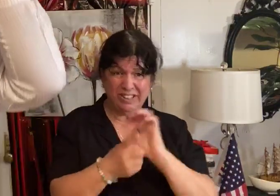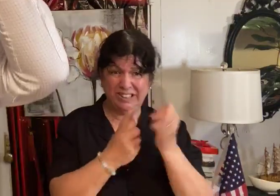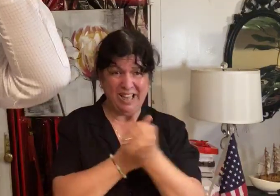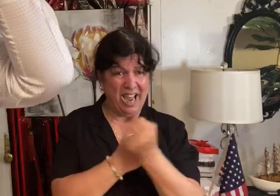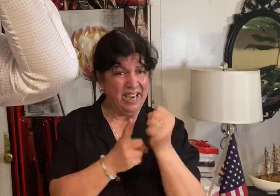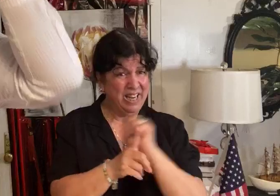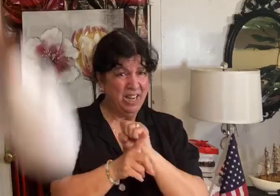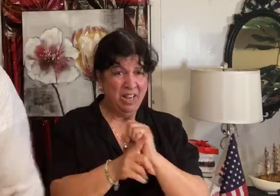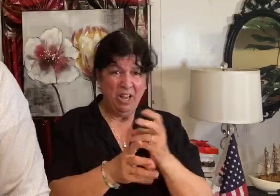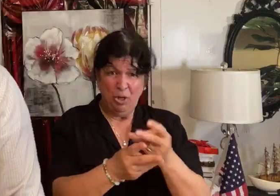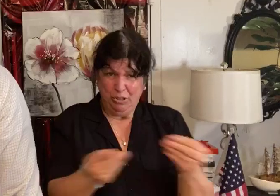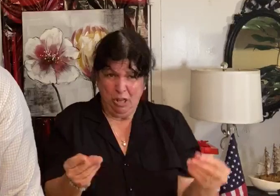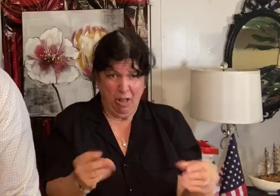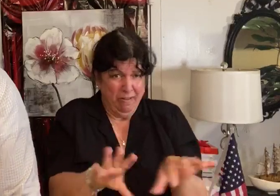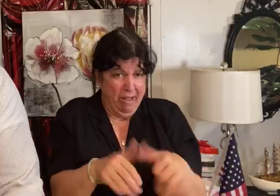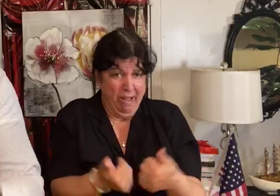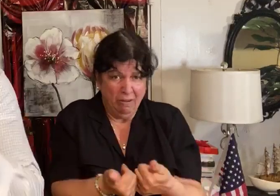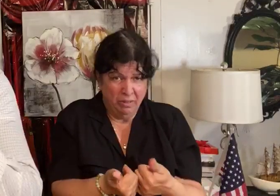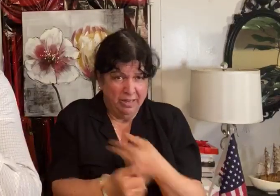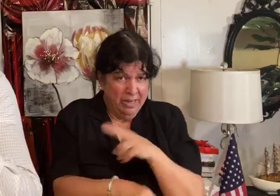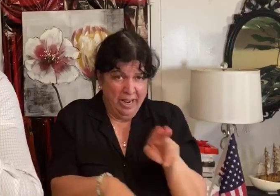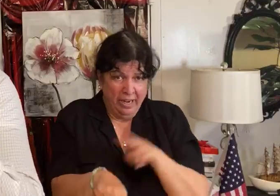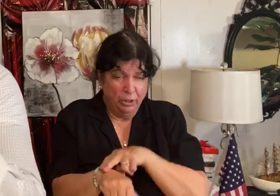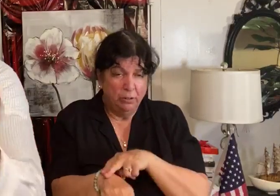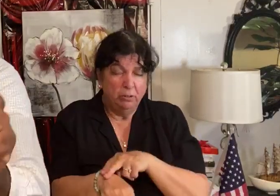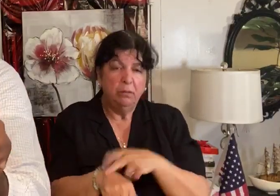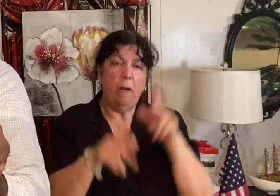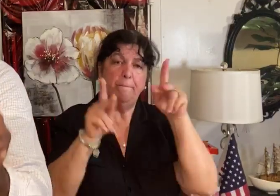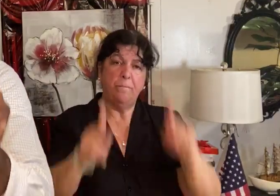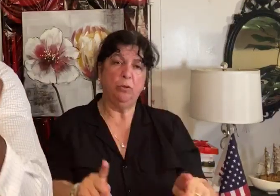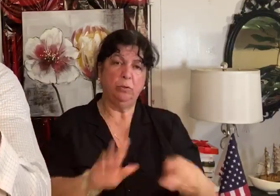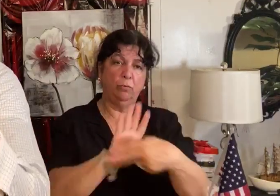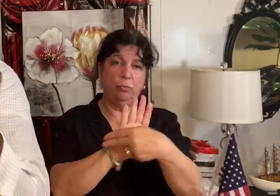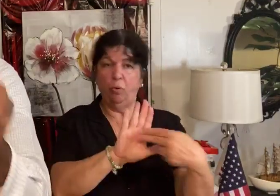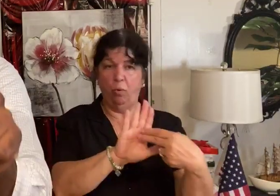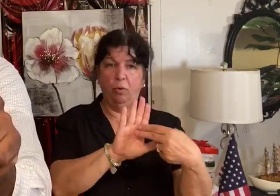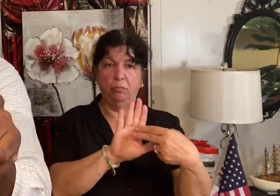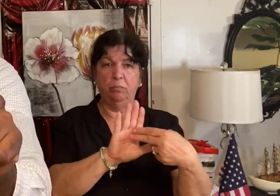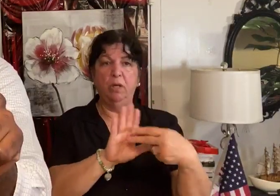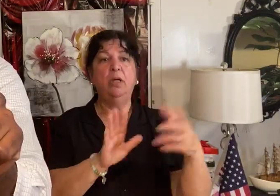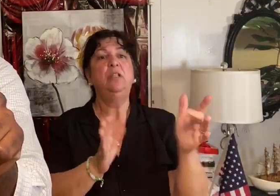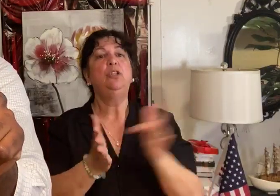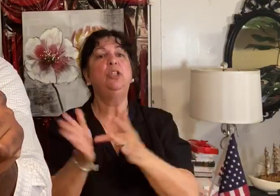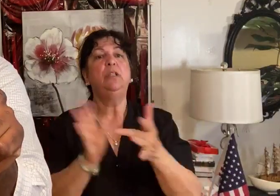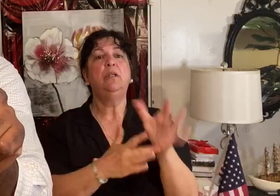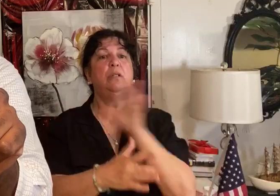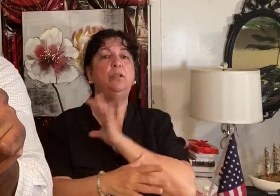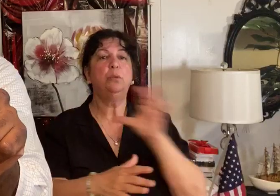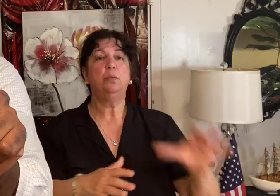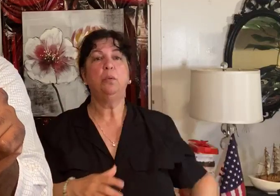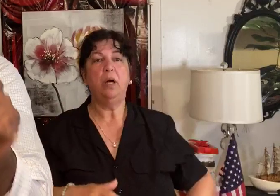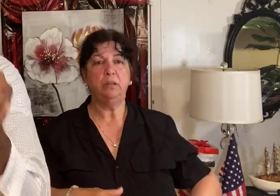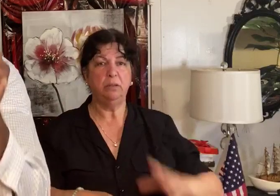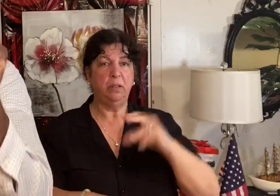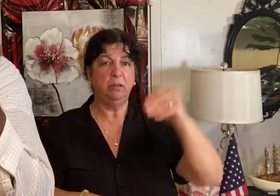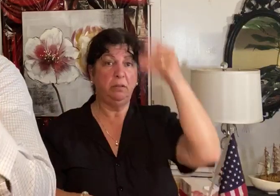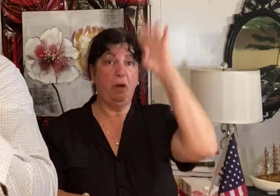the only solution for this nation is a person called God and his son, Jesus Christ, who gave his